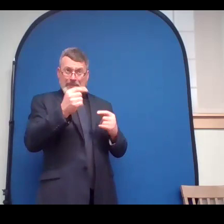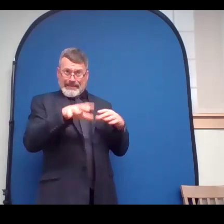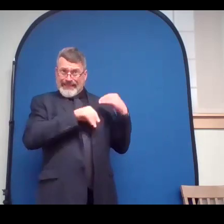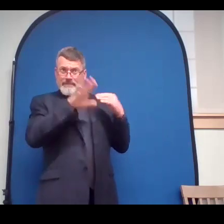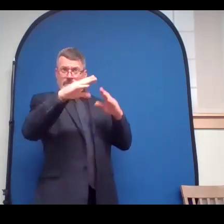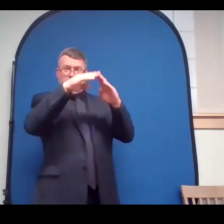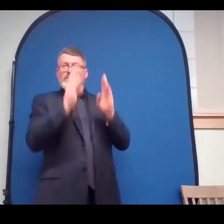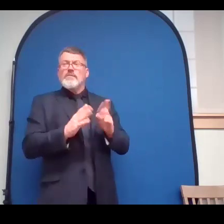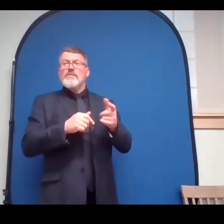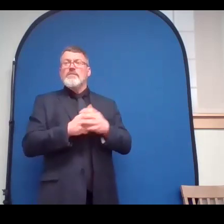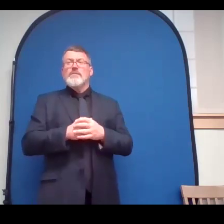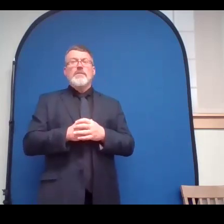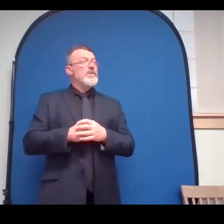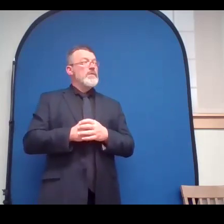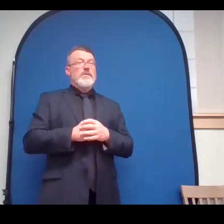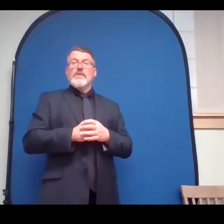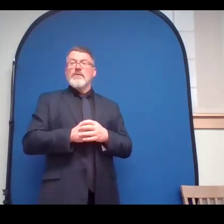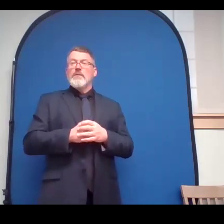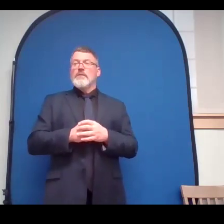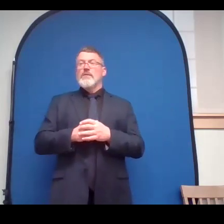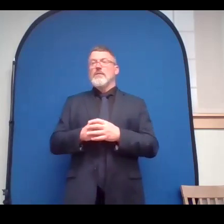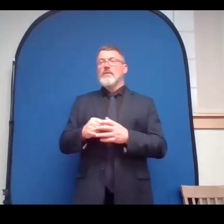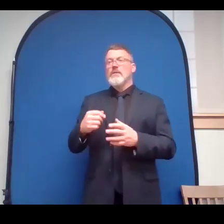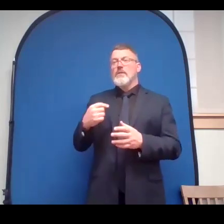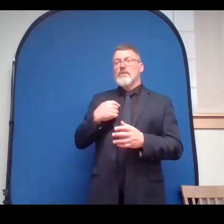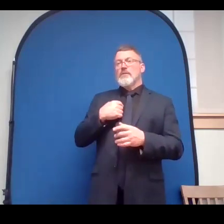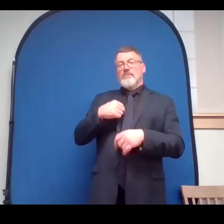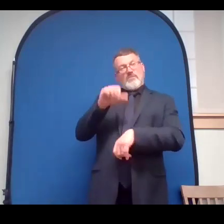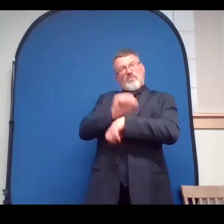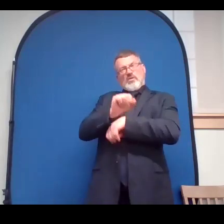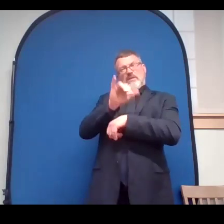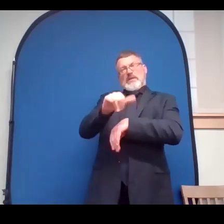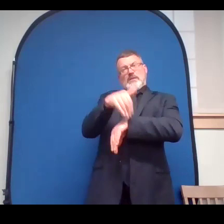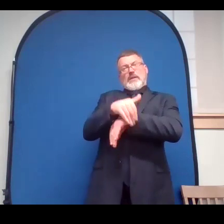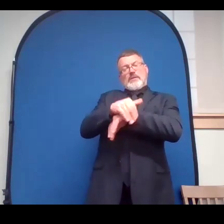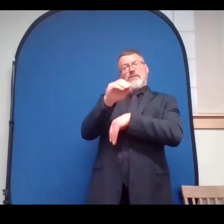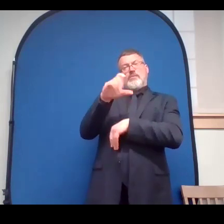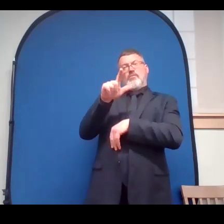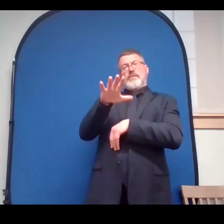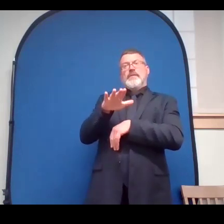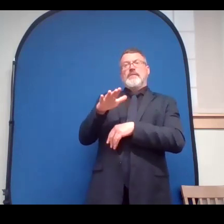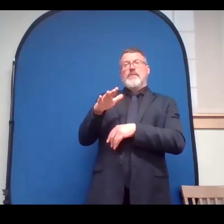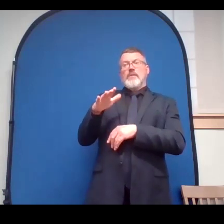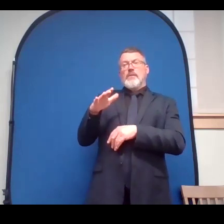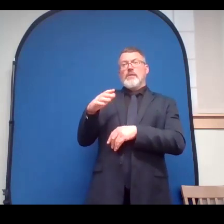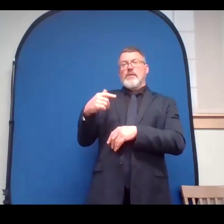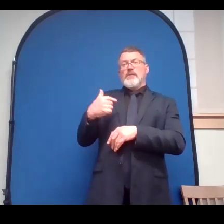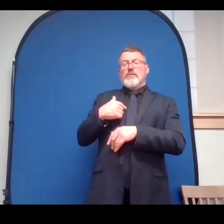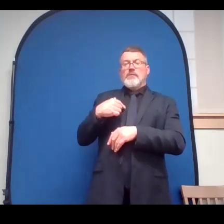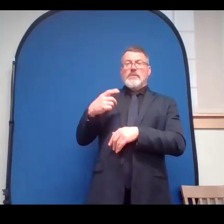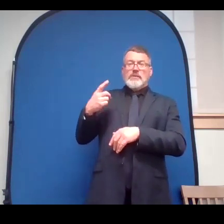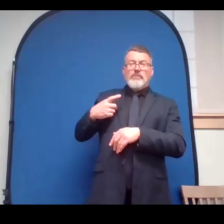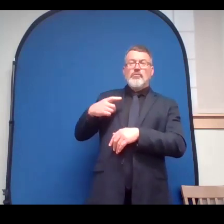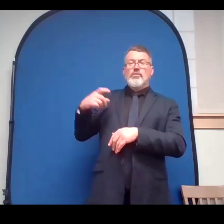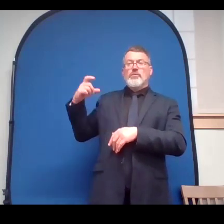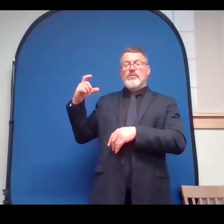Yes. Well, I was actually working, and the deputy chief, captain, and one of the detectives showed up at my